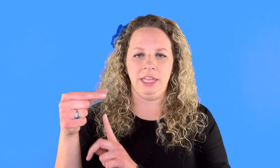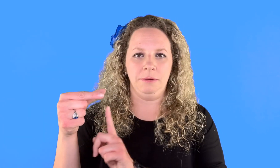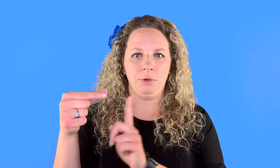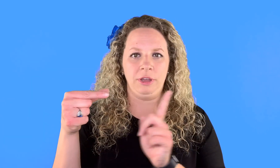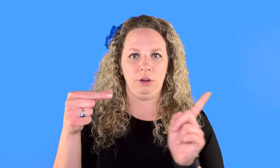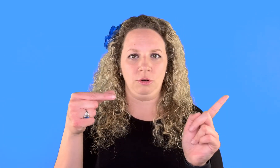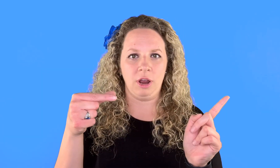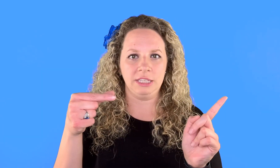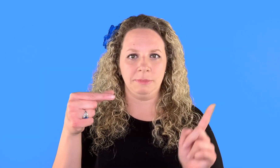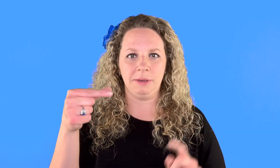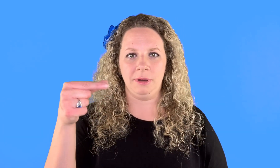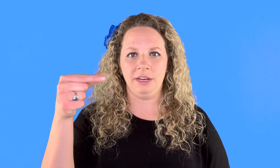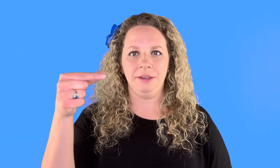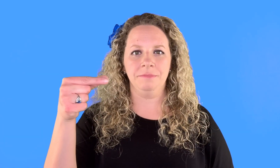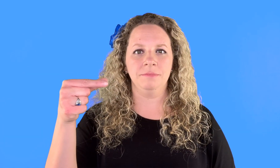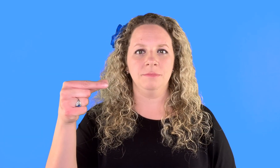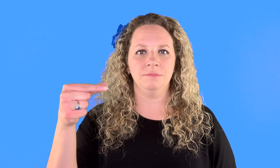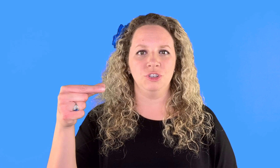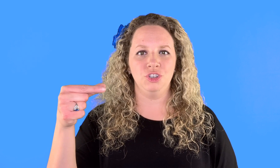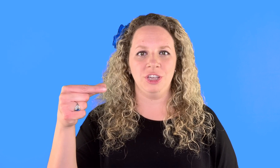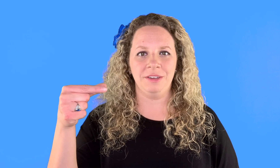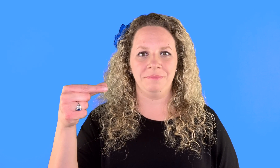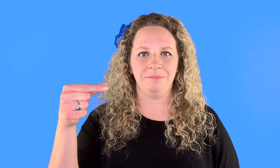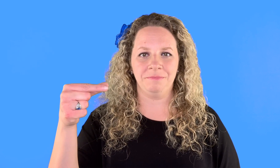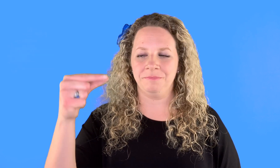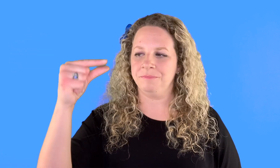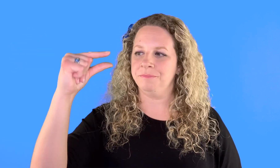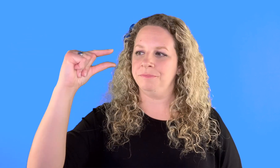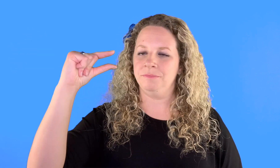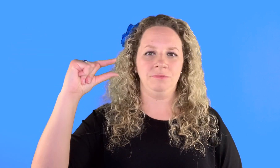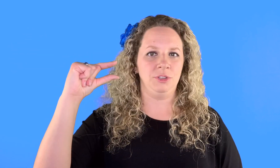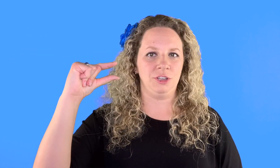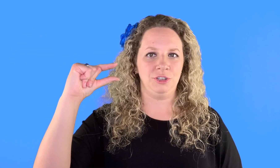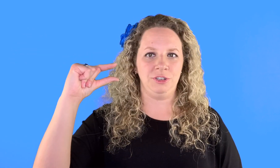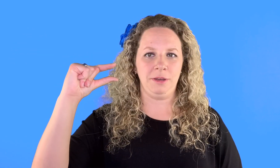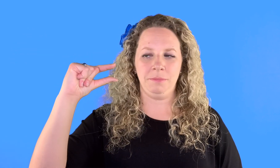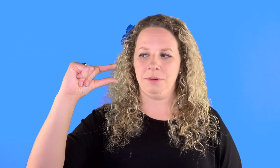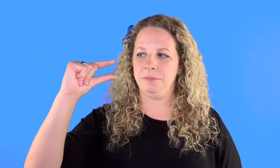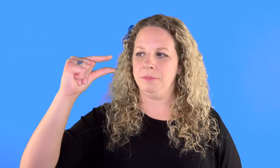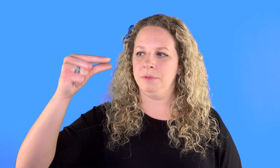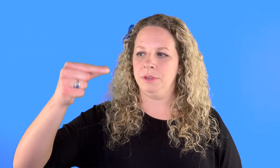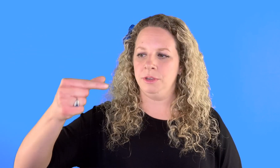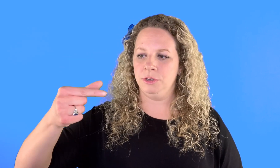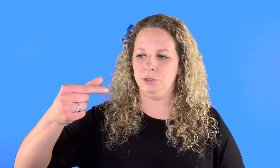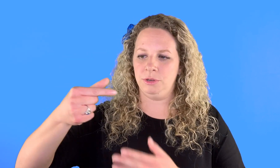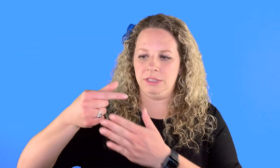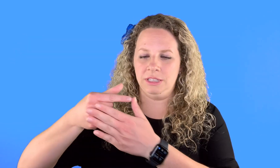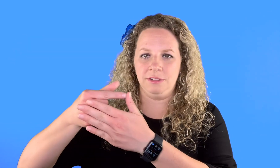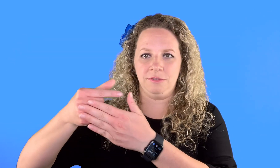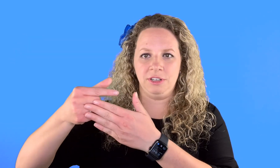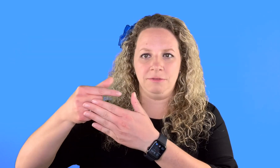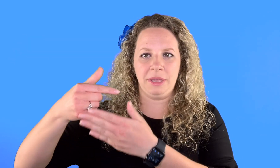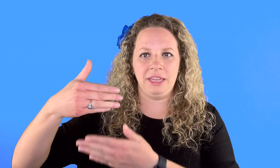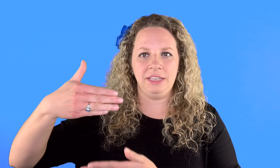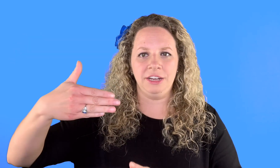I'm going across my body. G. Not turned up, so you can see the front of my hand here.